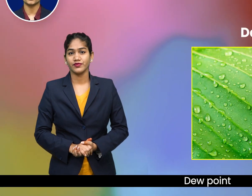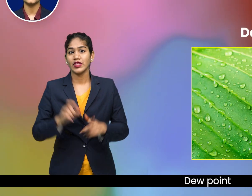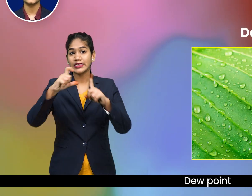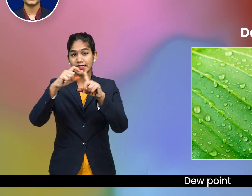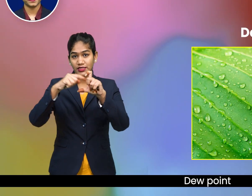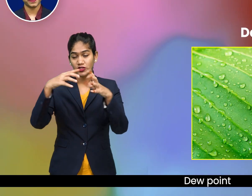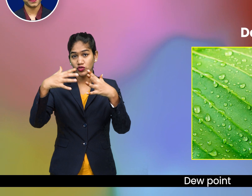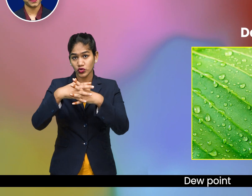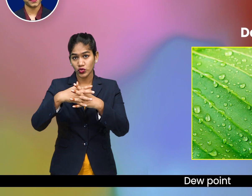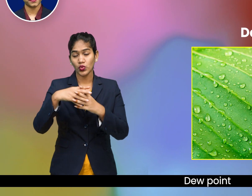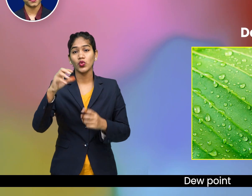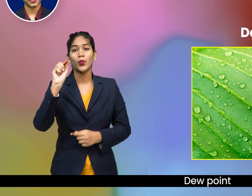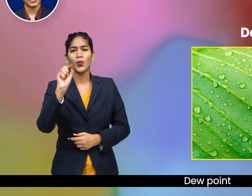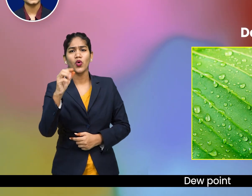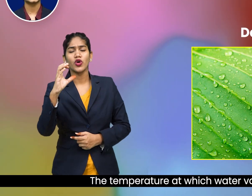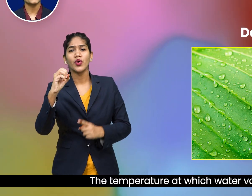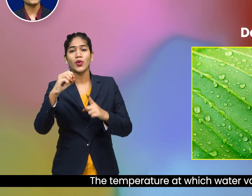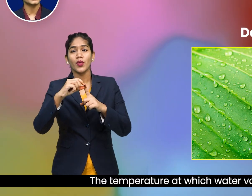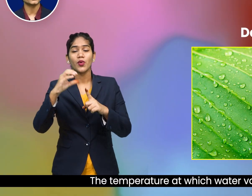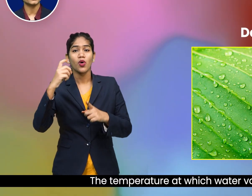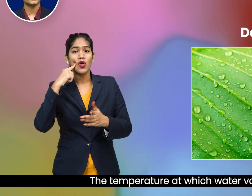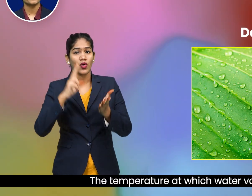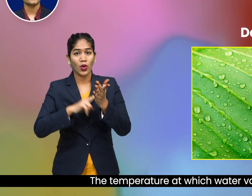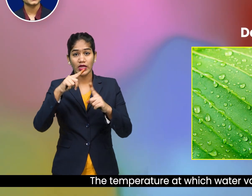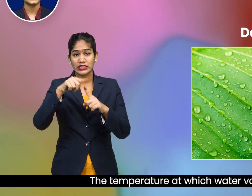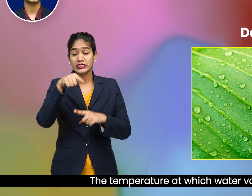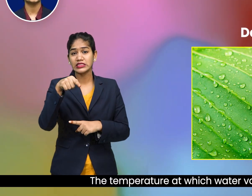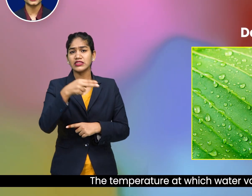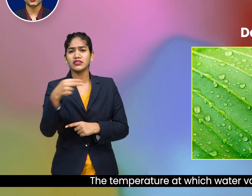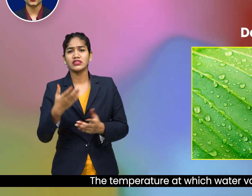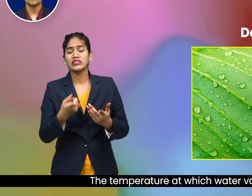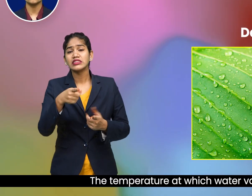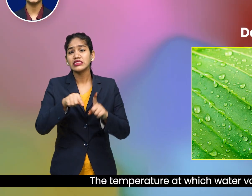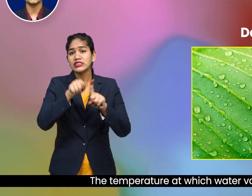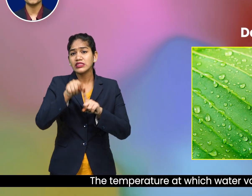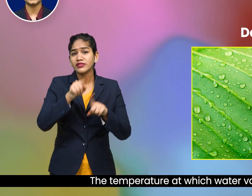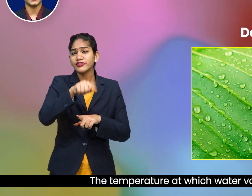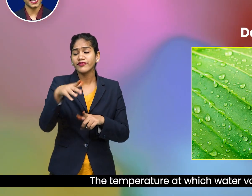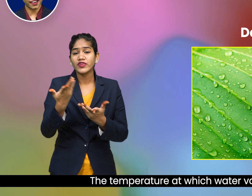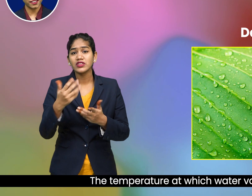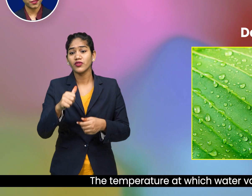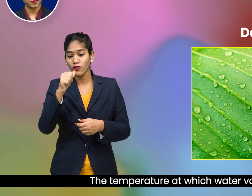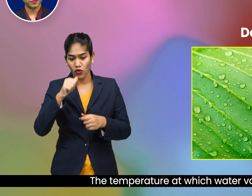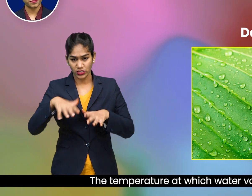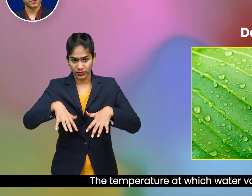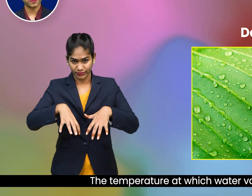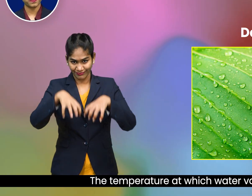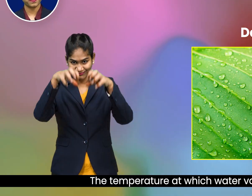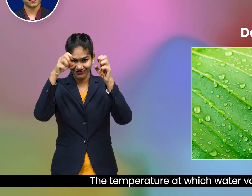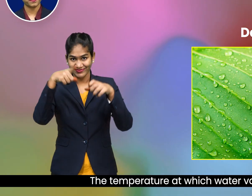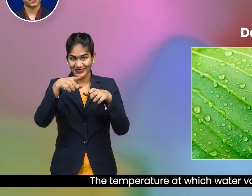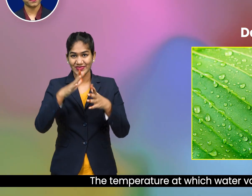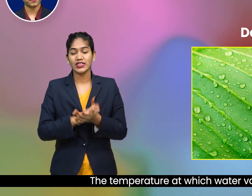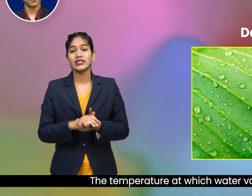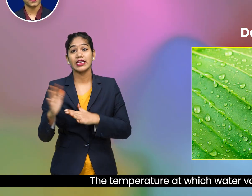Dew point, the temperature at which water vapor in the air